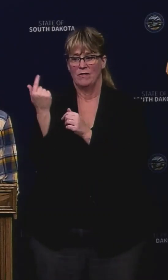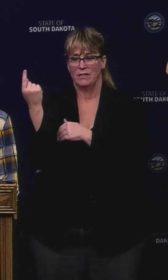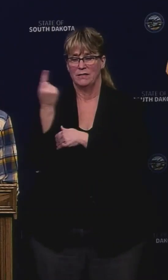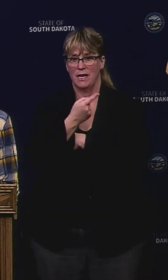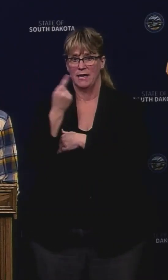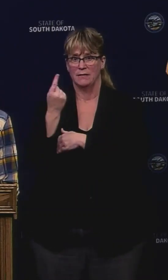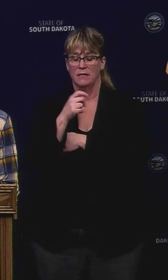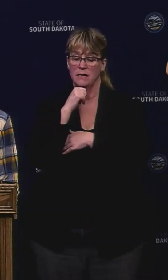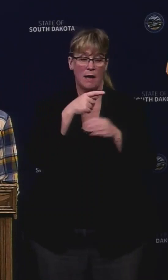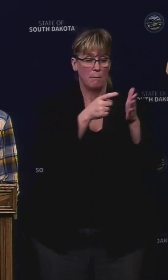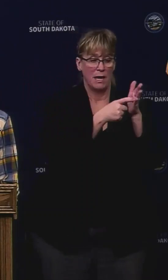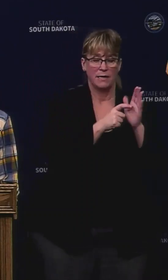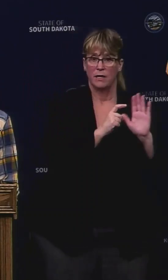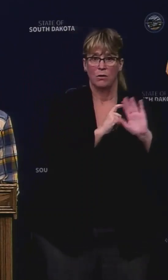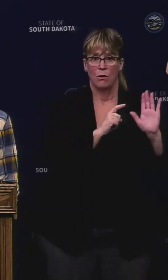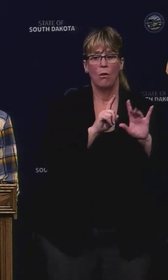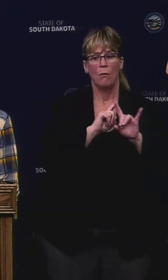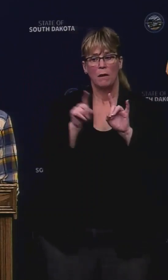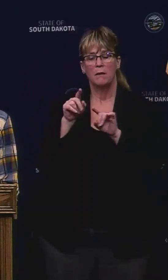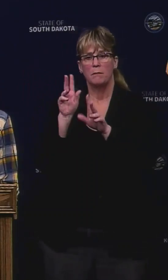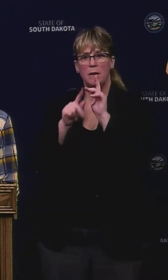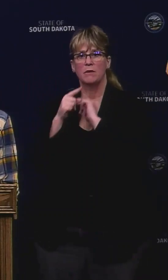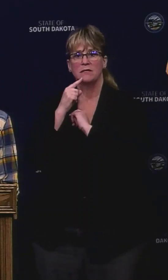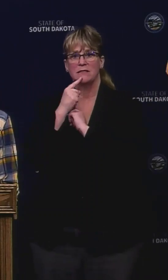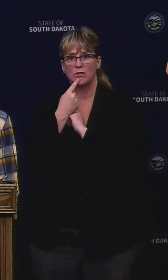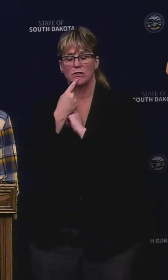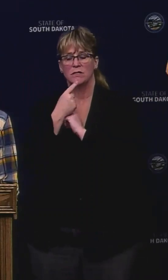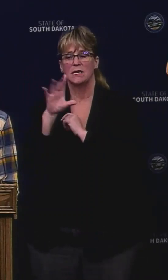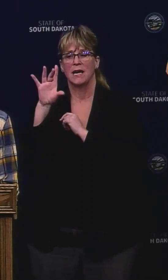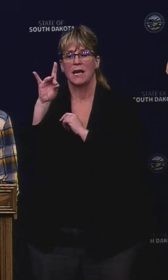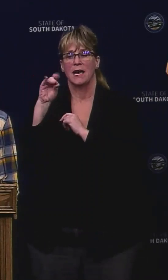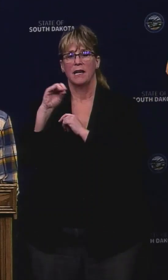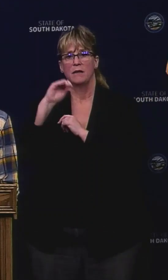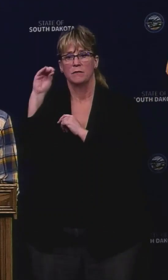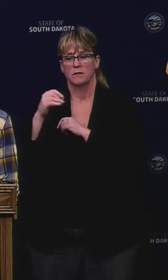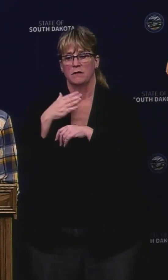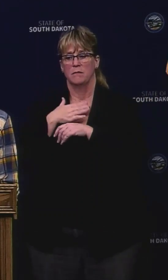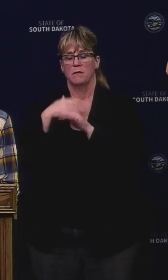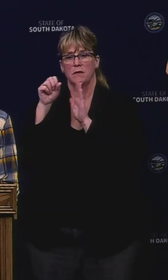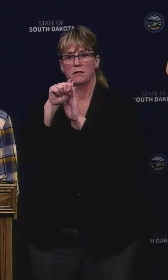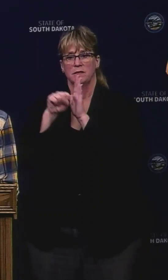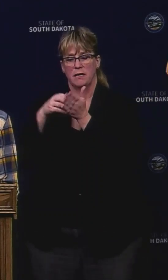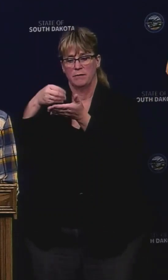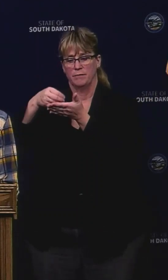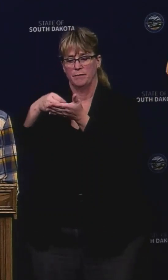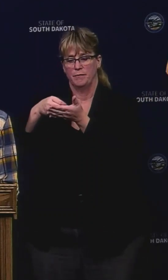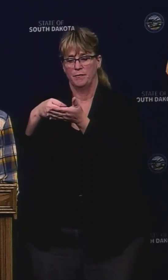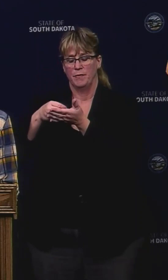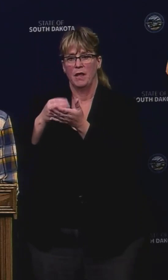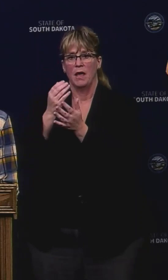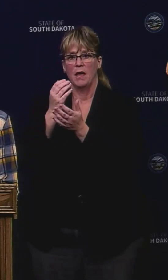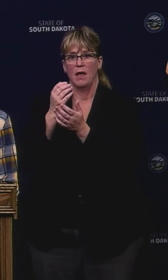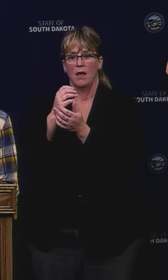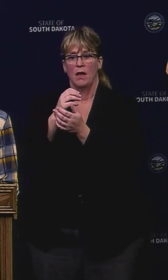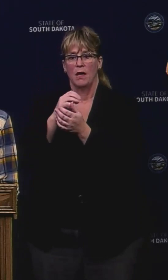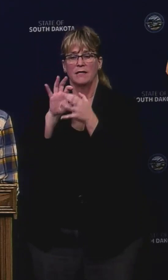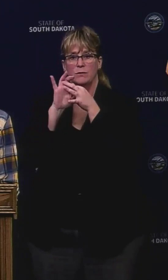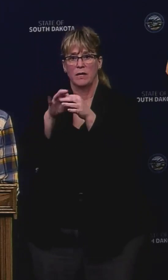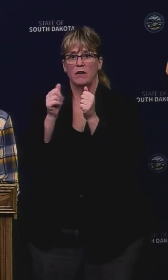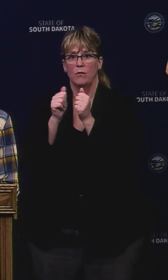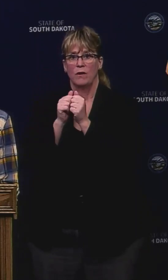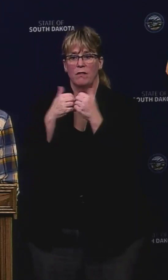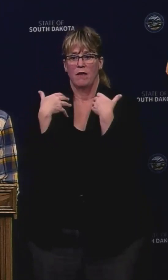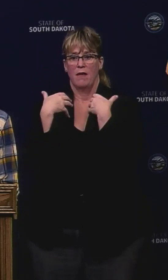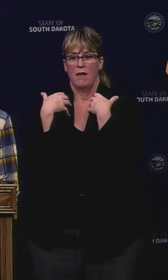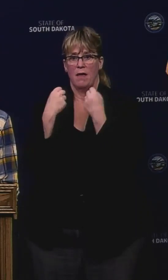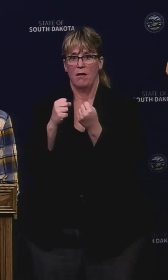state, people did, and they took it seriously. 80% of my state budget funds health care and education.